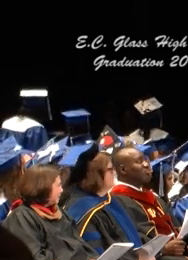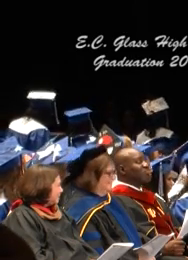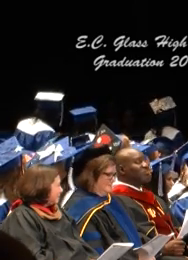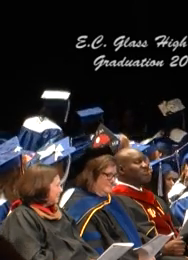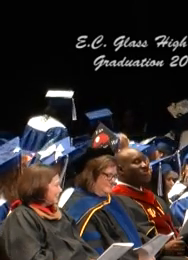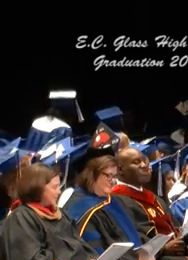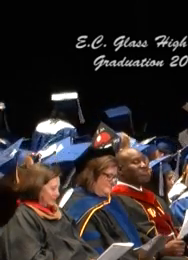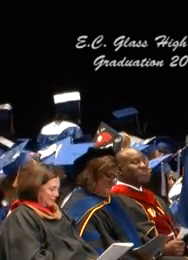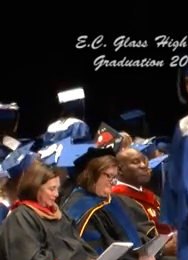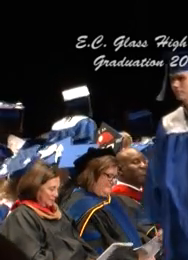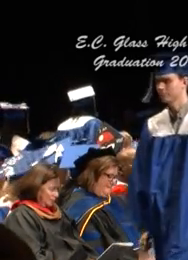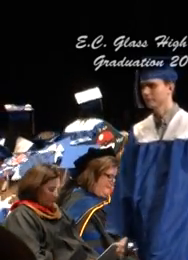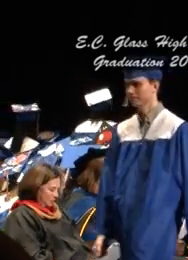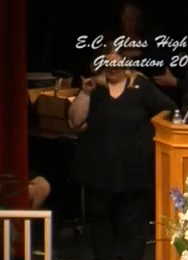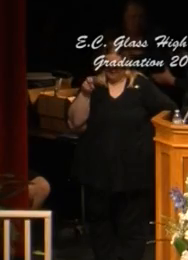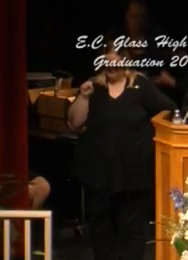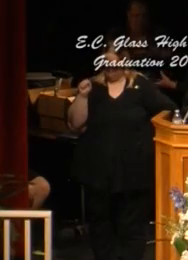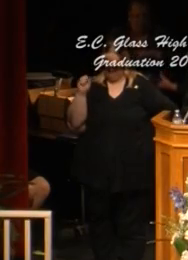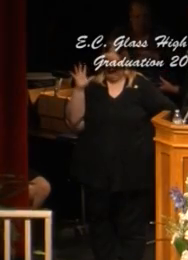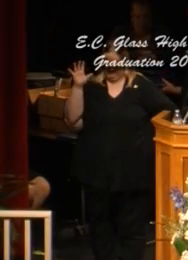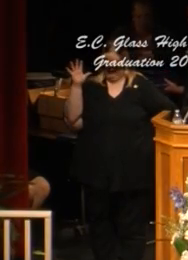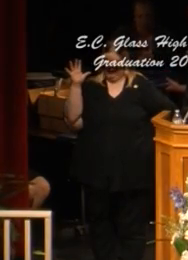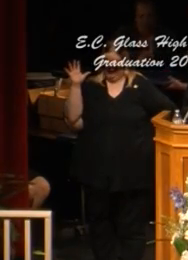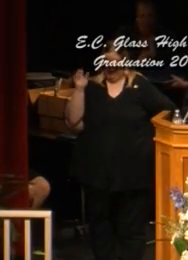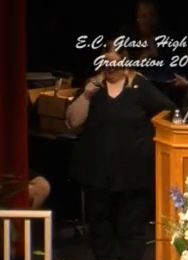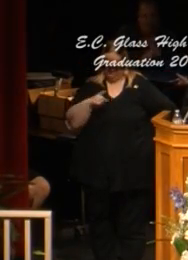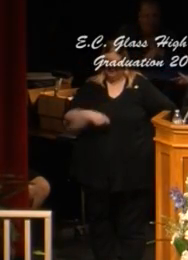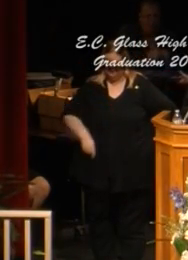Mariana Jamie Goggins,